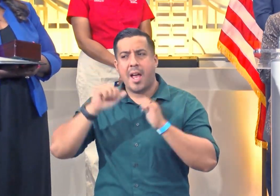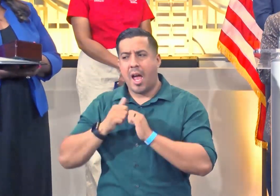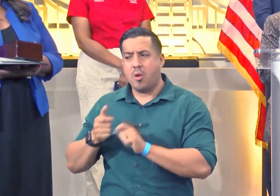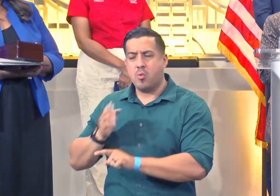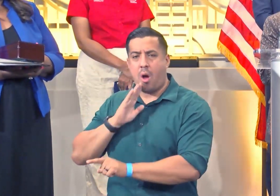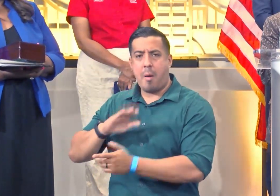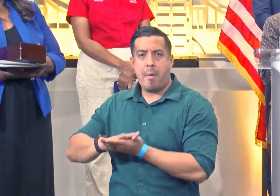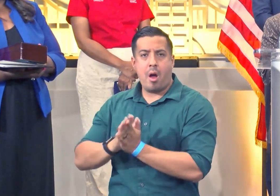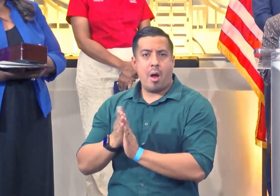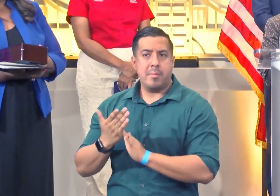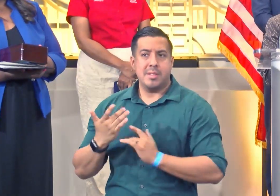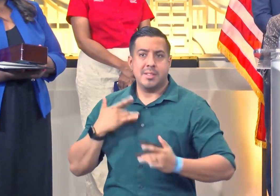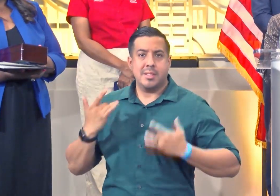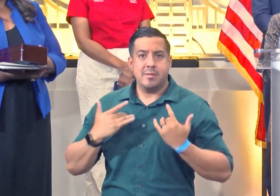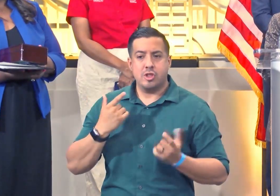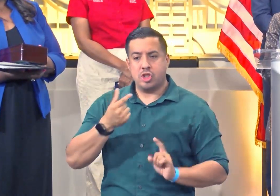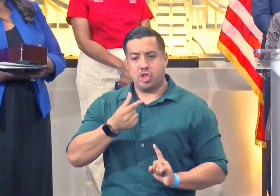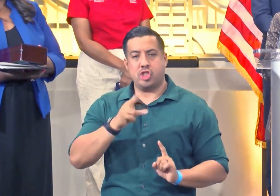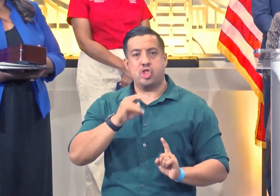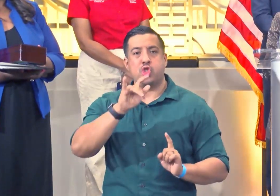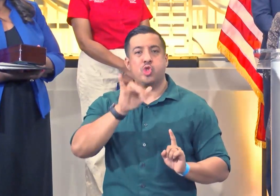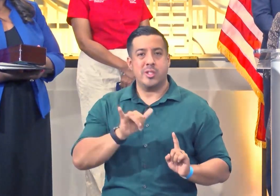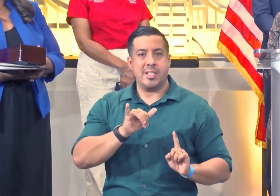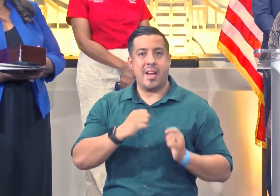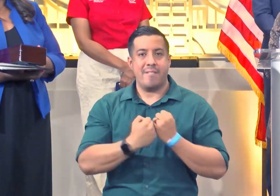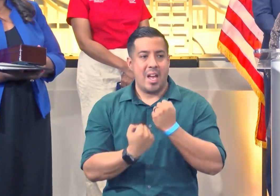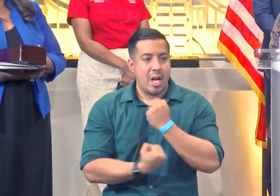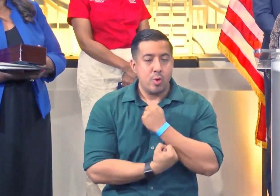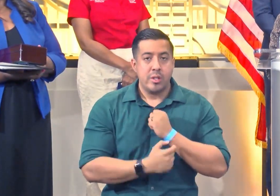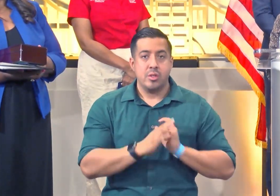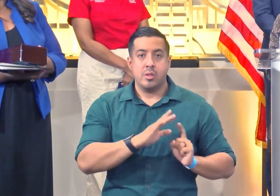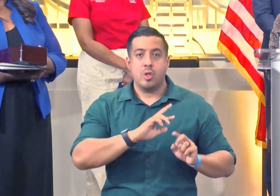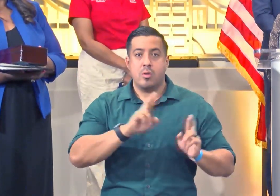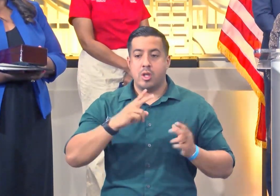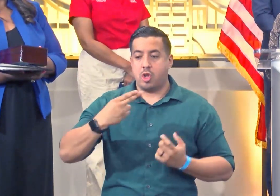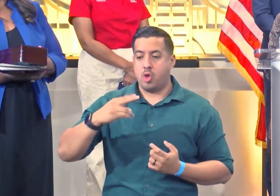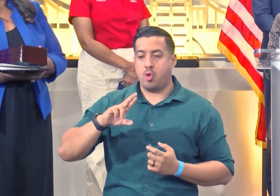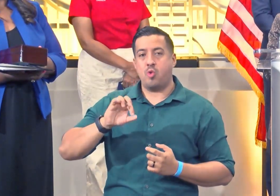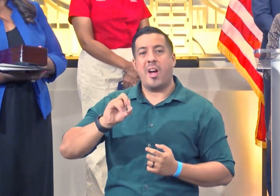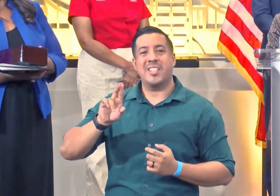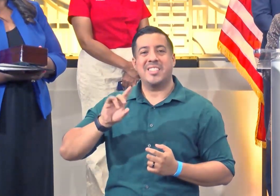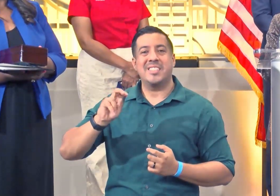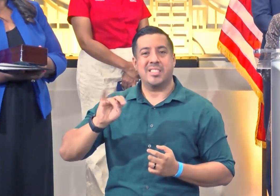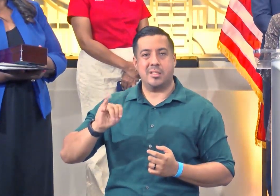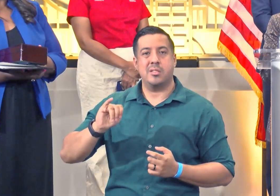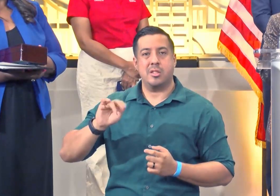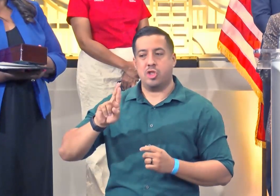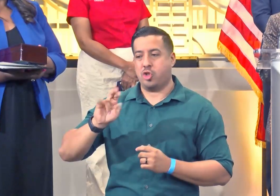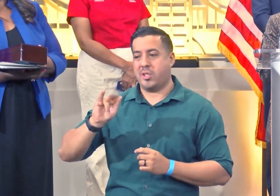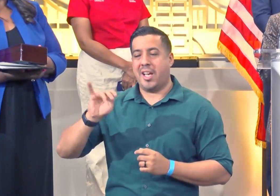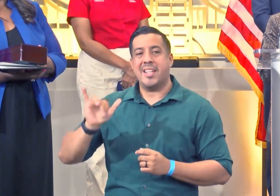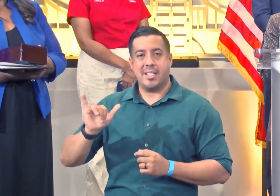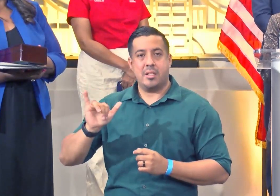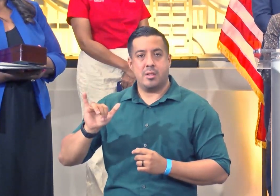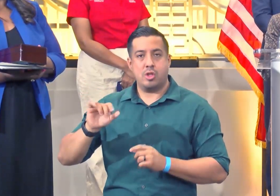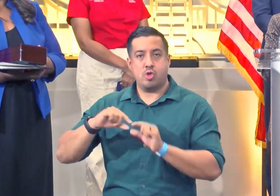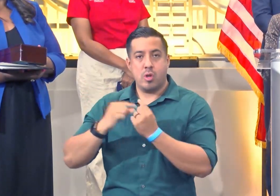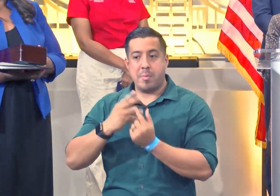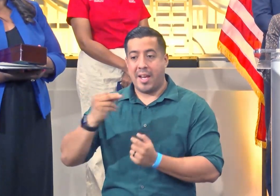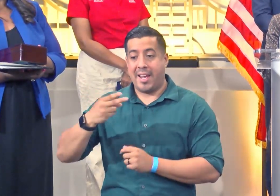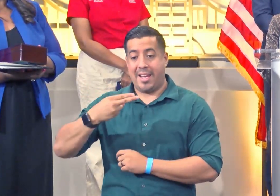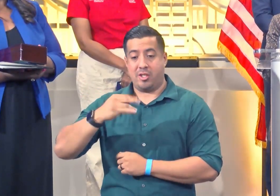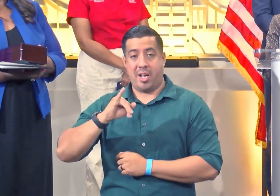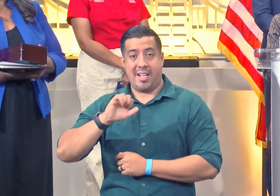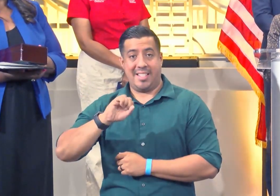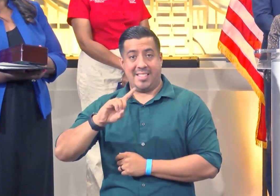be because of G-Unity Foundation, because of the Horizon United Group and HISD, that they will